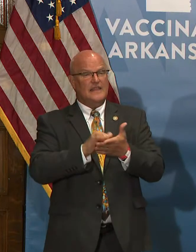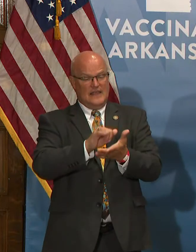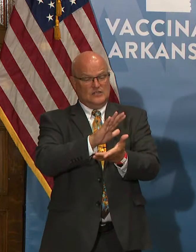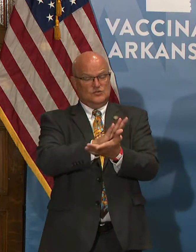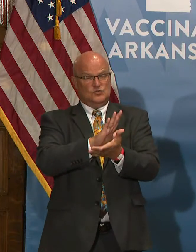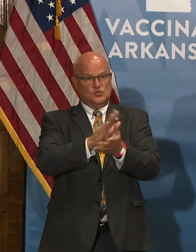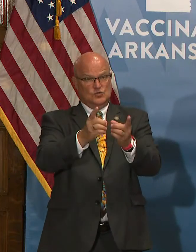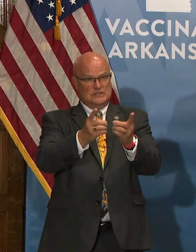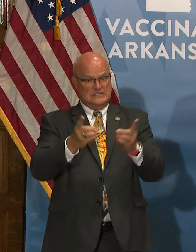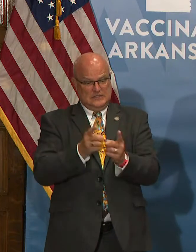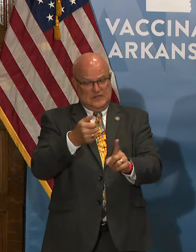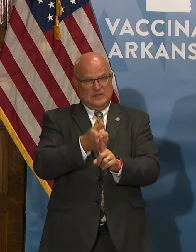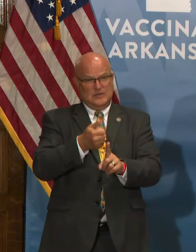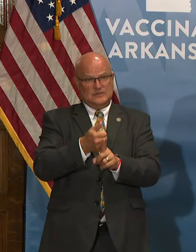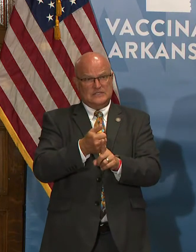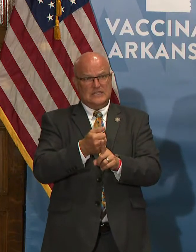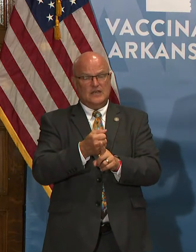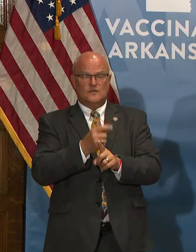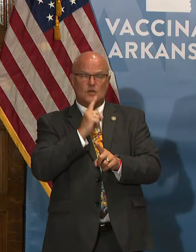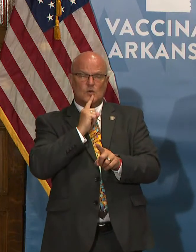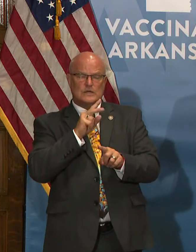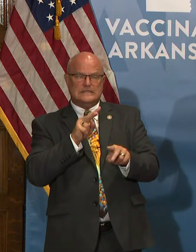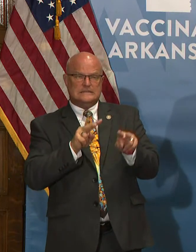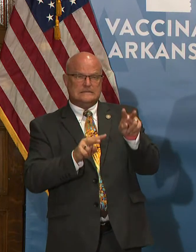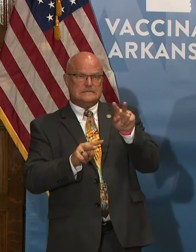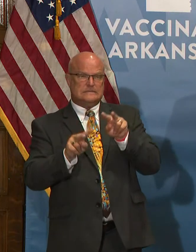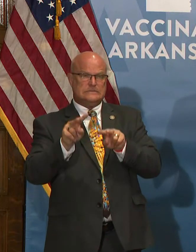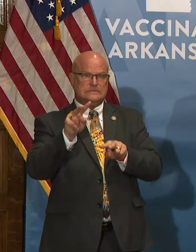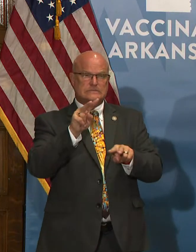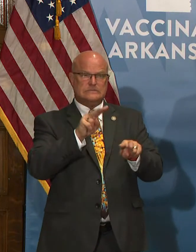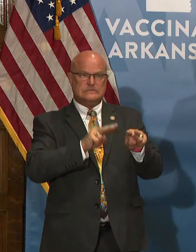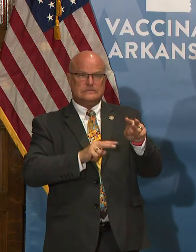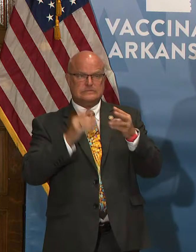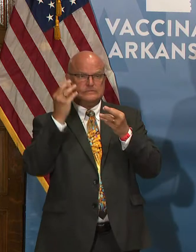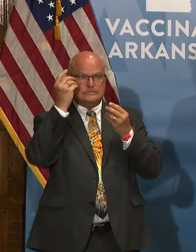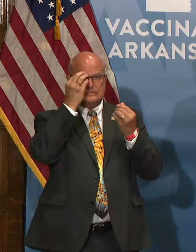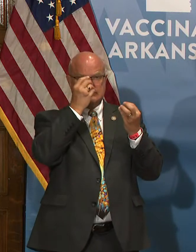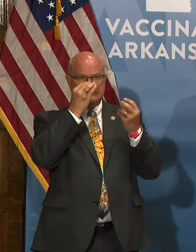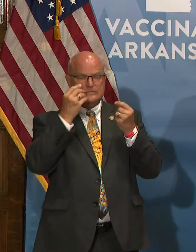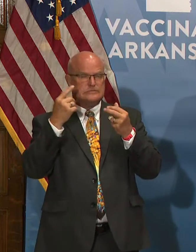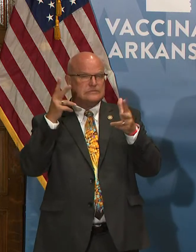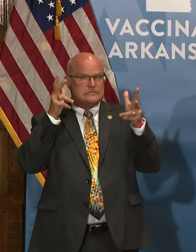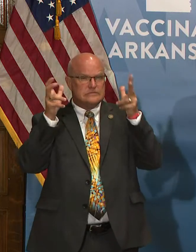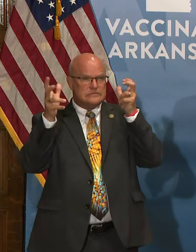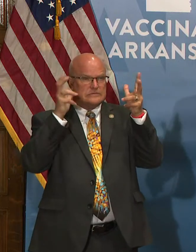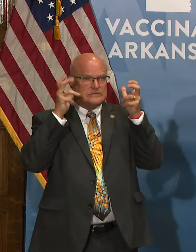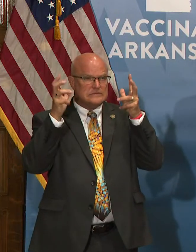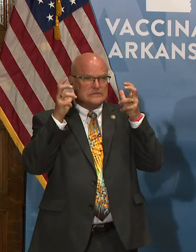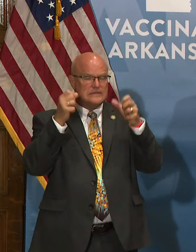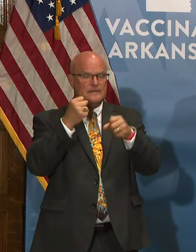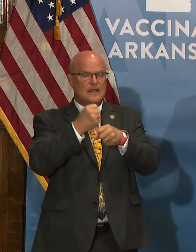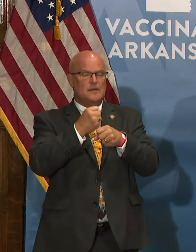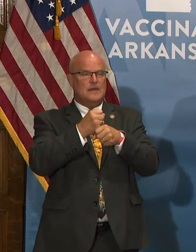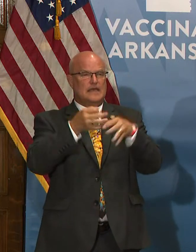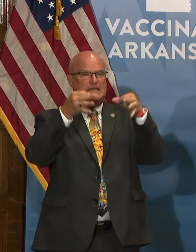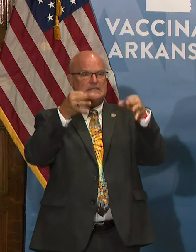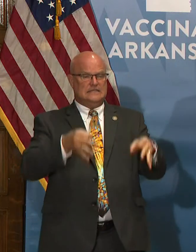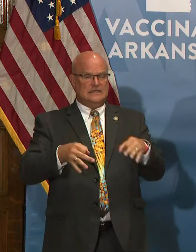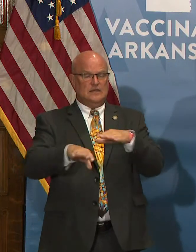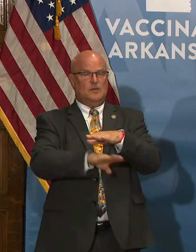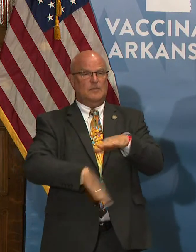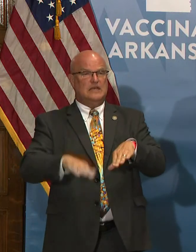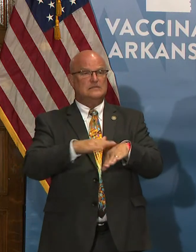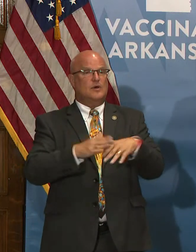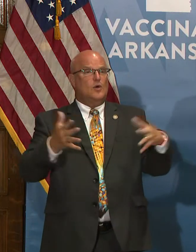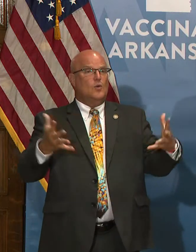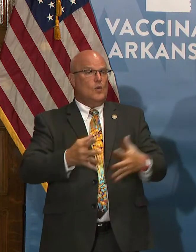school districts are weighing this decision very carefully. They're listening to people, and they're making a judgment based upon